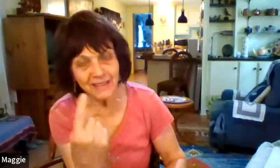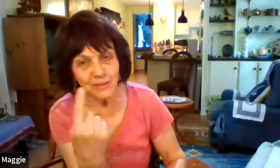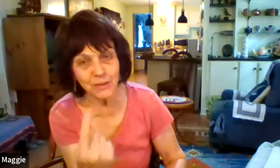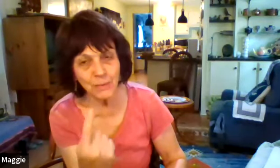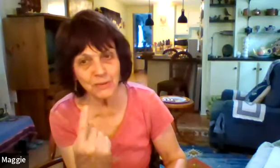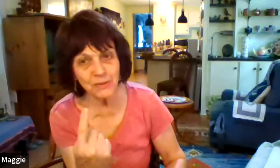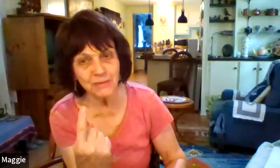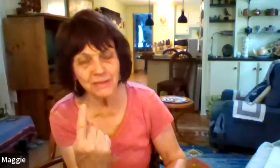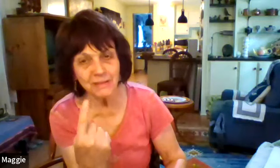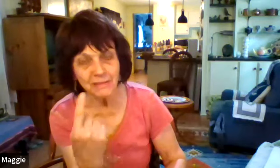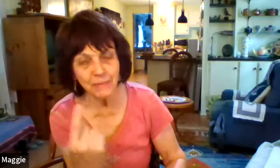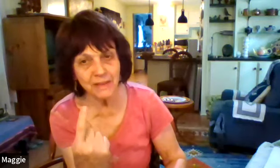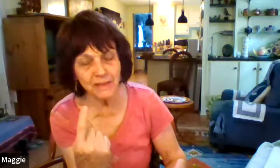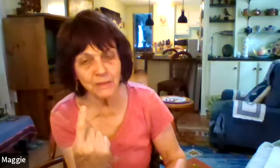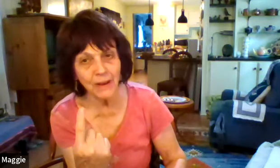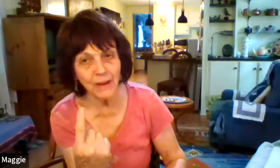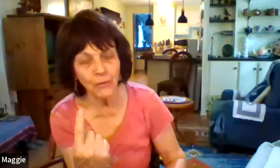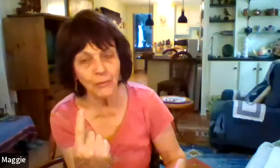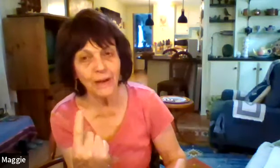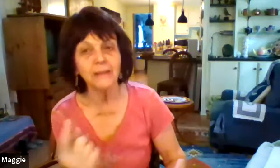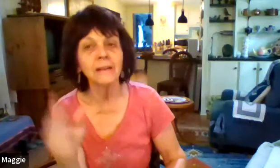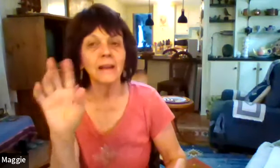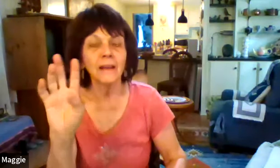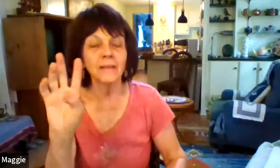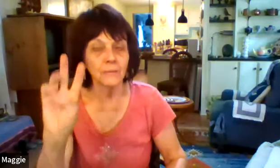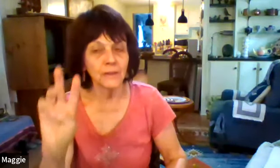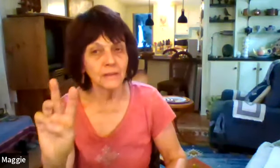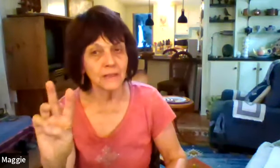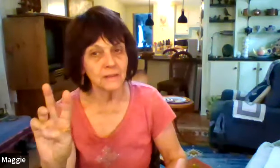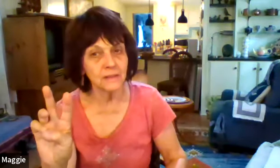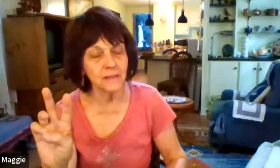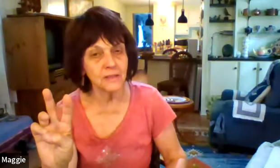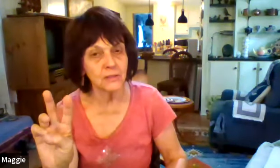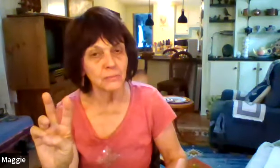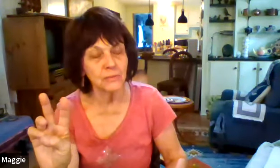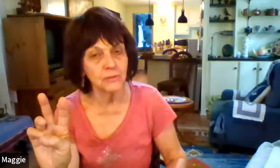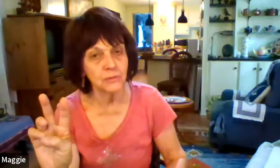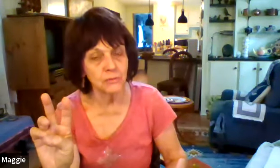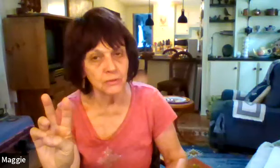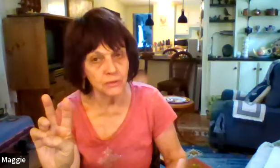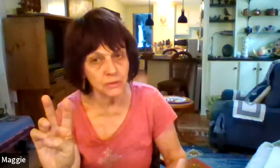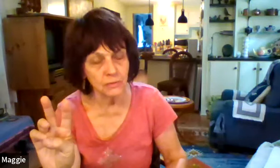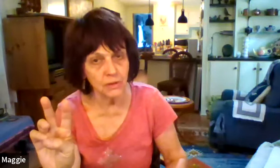you're supposed to be this way for 1, and then when you get to 6, you turn